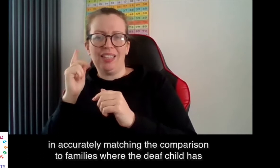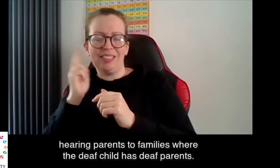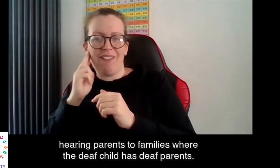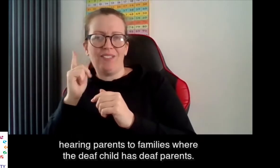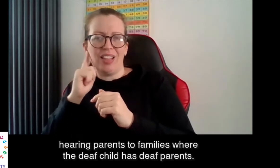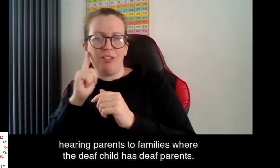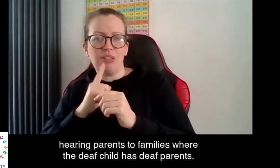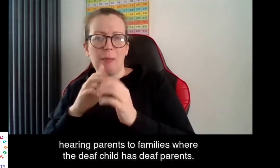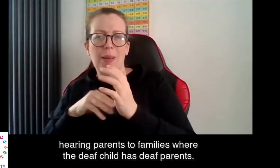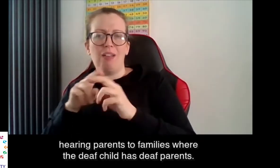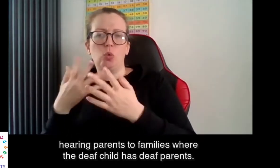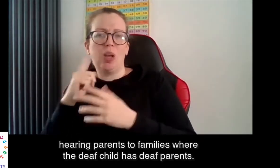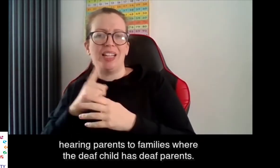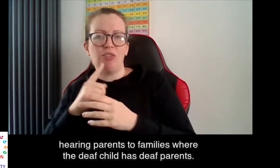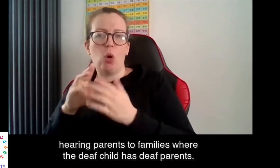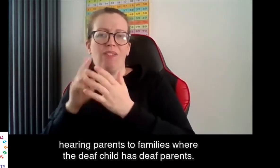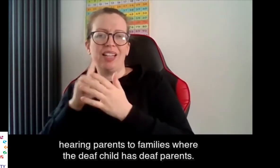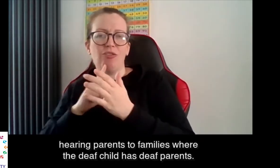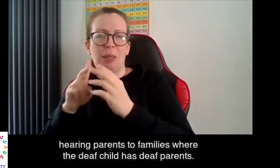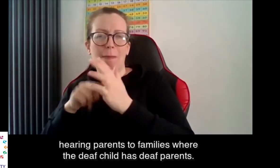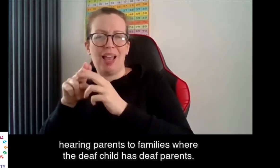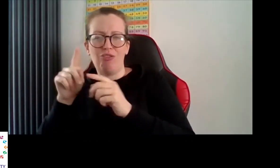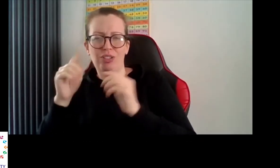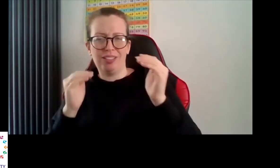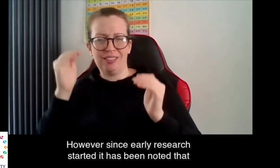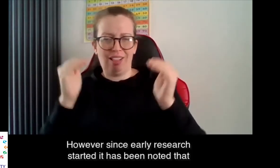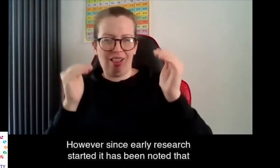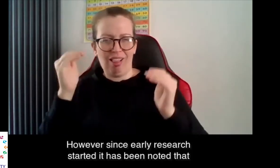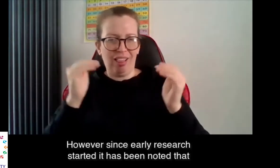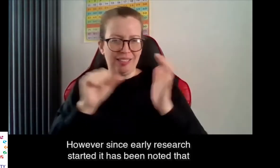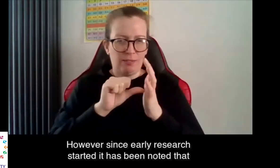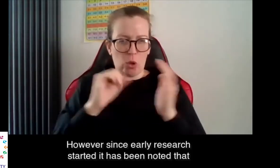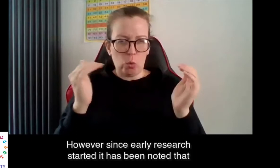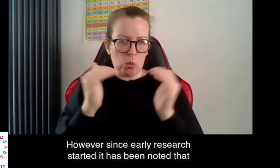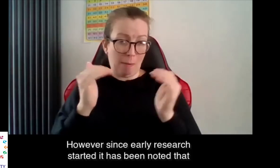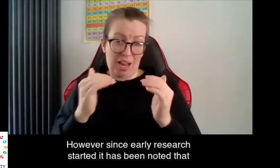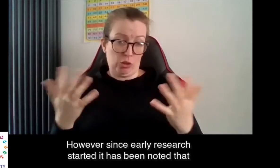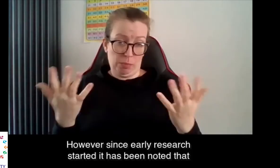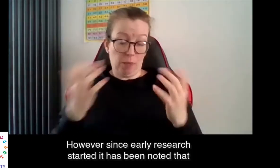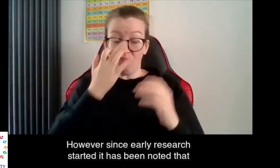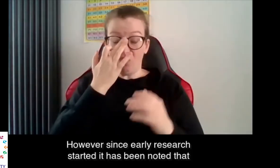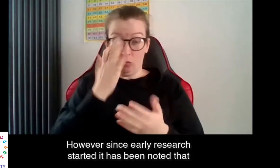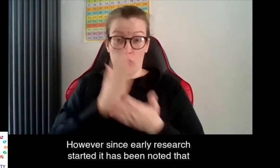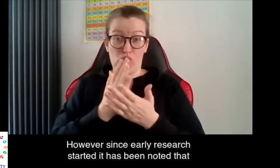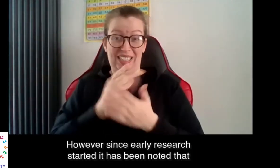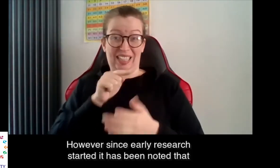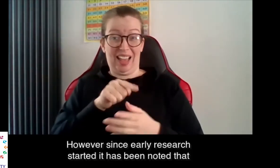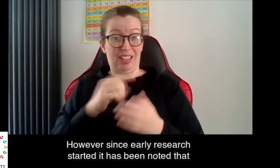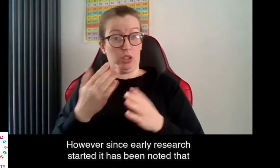hearing parents to families where the deaf child has deaf parents. However, since early research started, it has